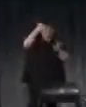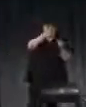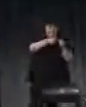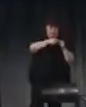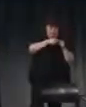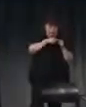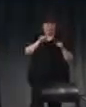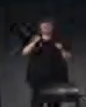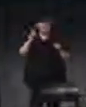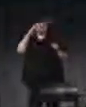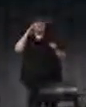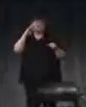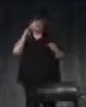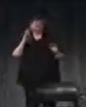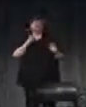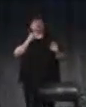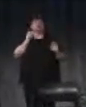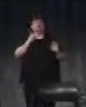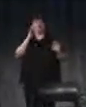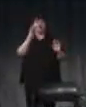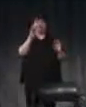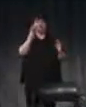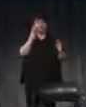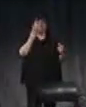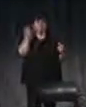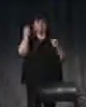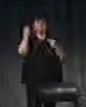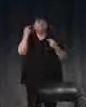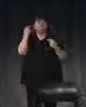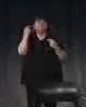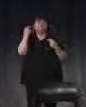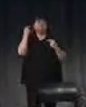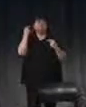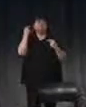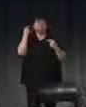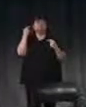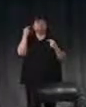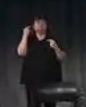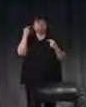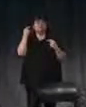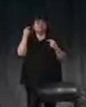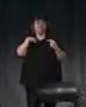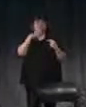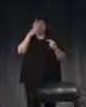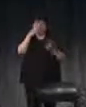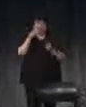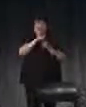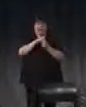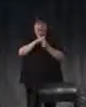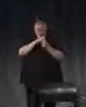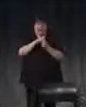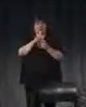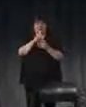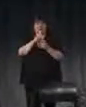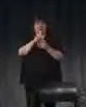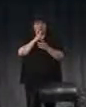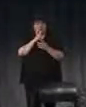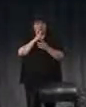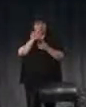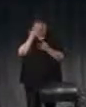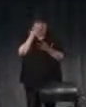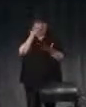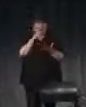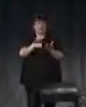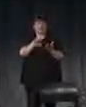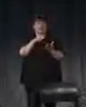a song or a melody or that note, that chord from Tristan and Isolde, we know exactly what brings us back, why we recognize